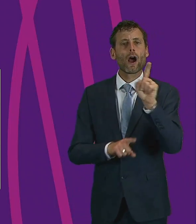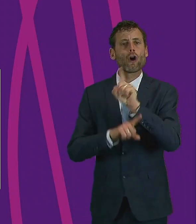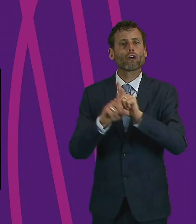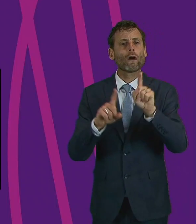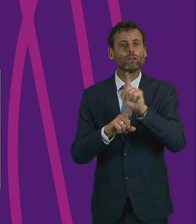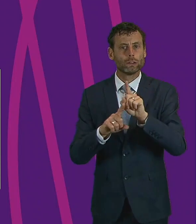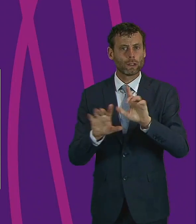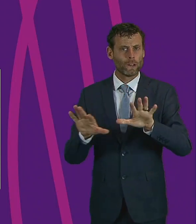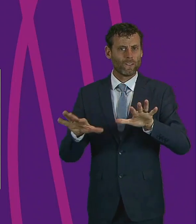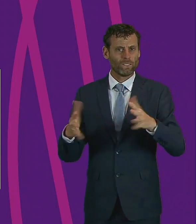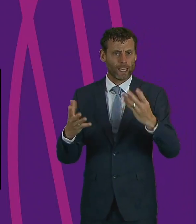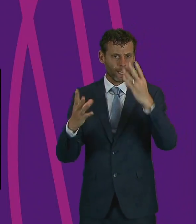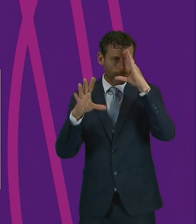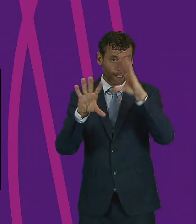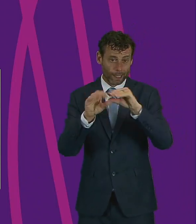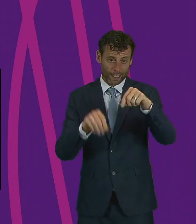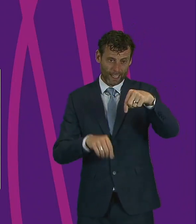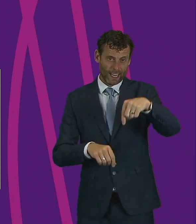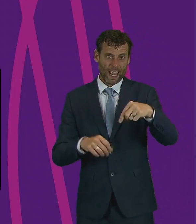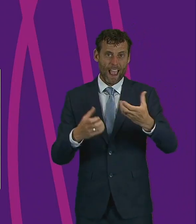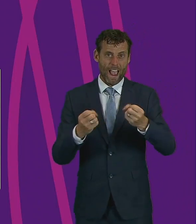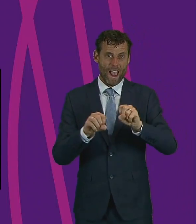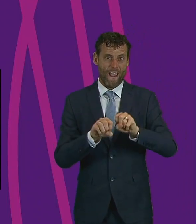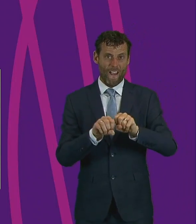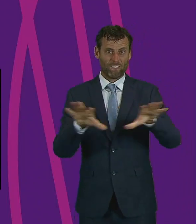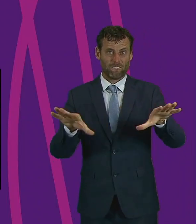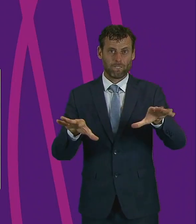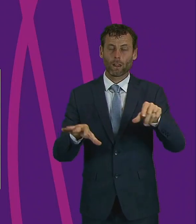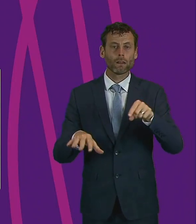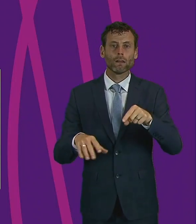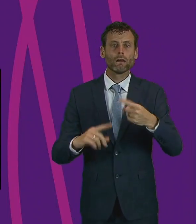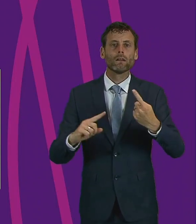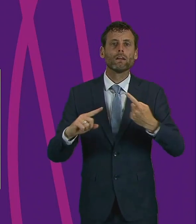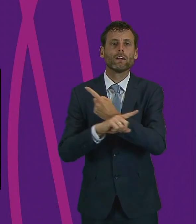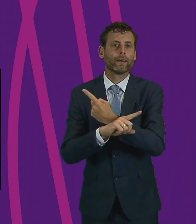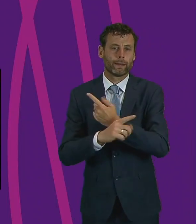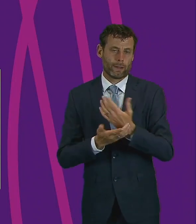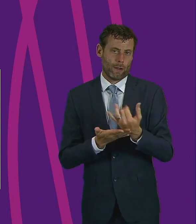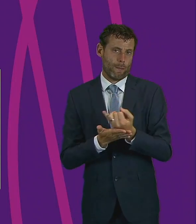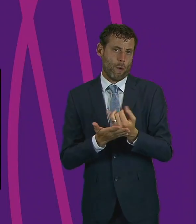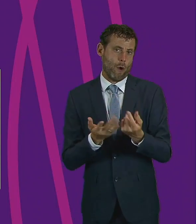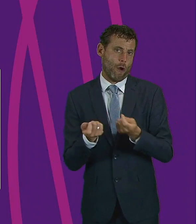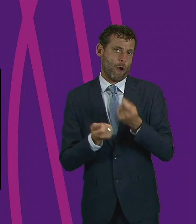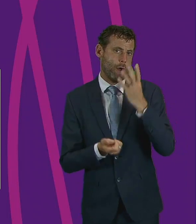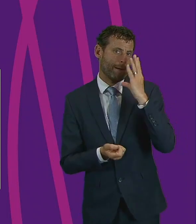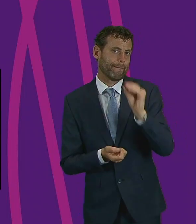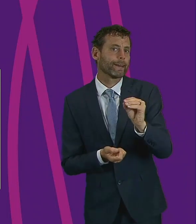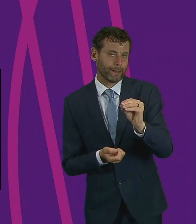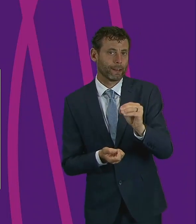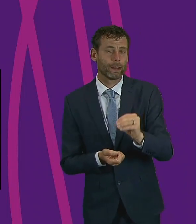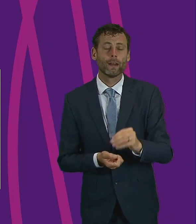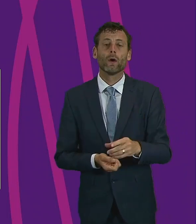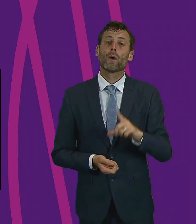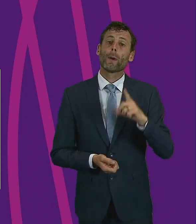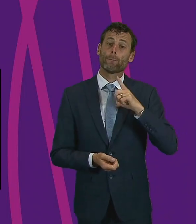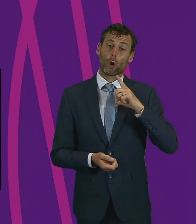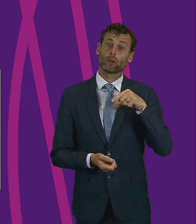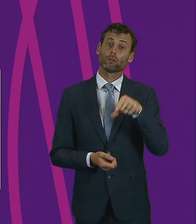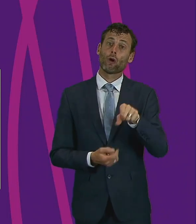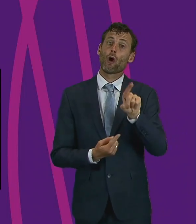February. We all know of the details that have emerged where numerous people who came into contact with conference delegates were